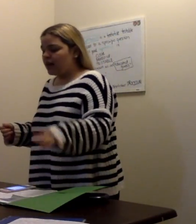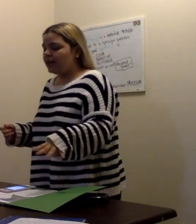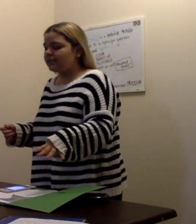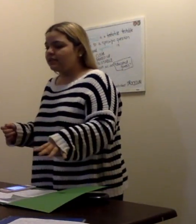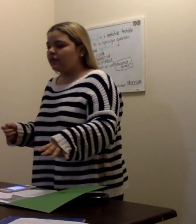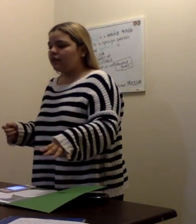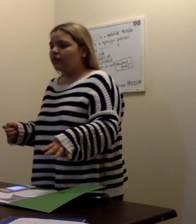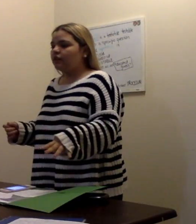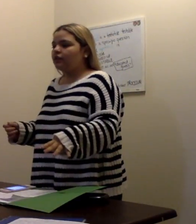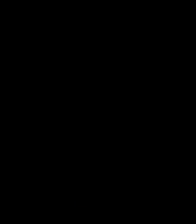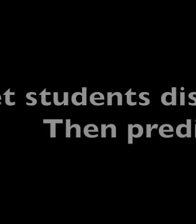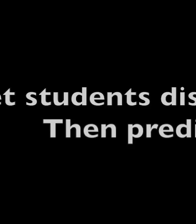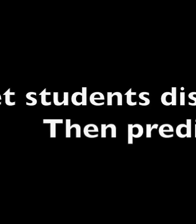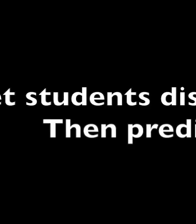guys.